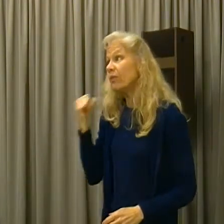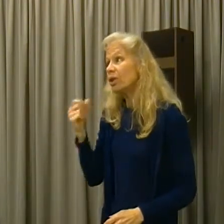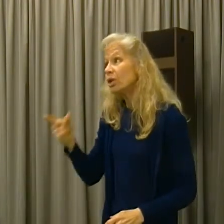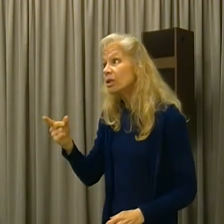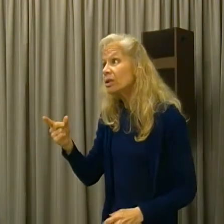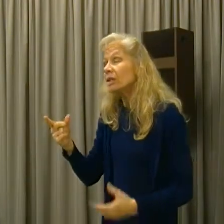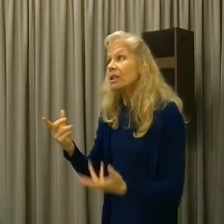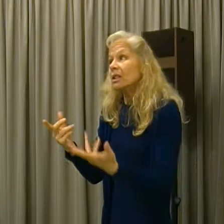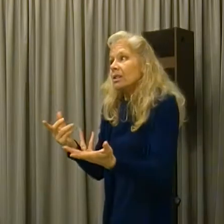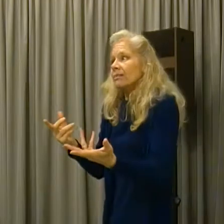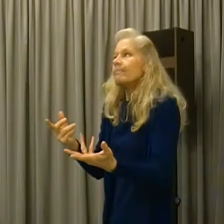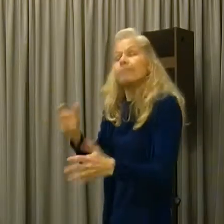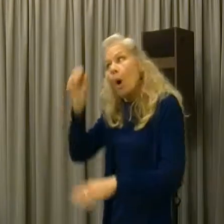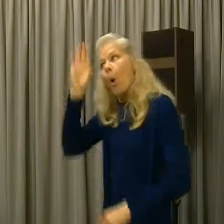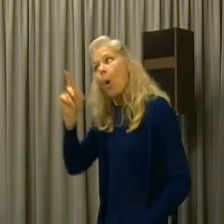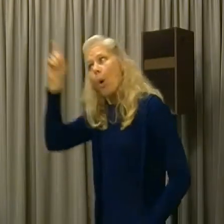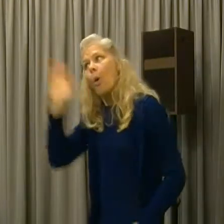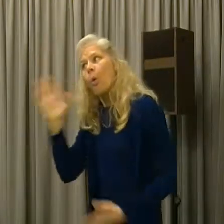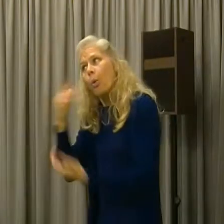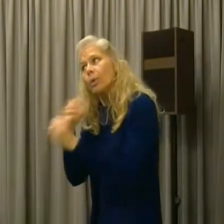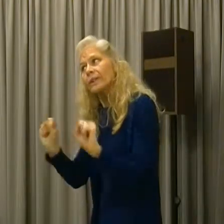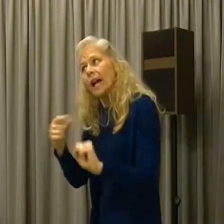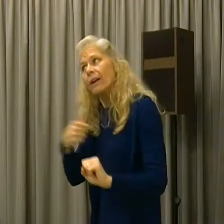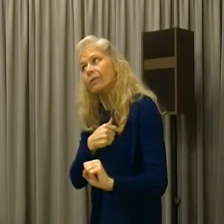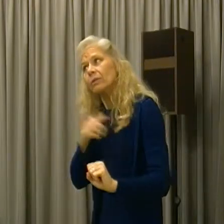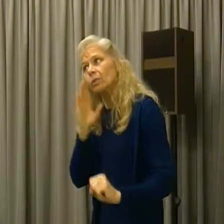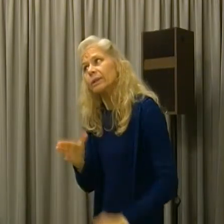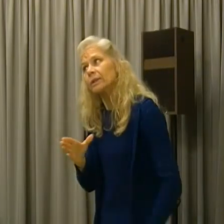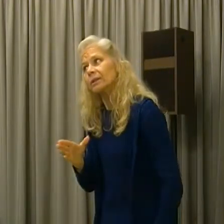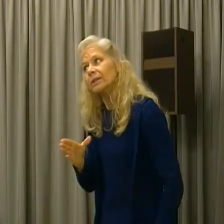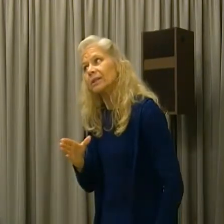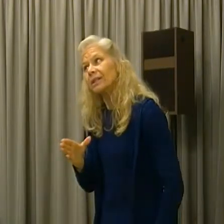And who knows whether thou art come to the kingdom for such a time as this?